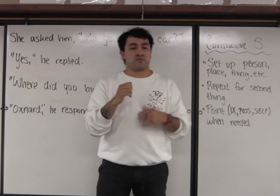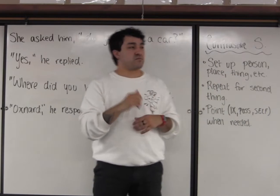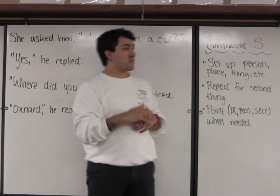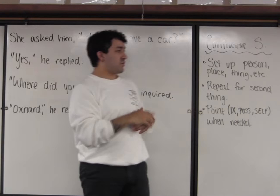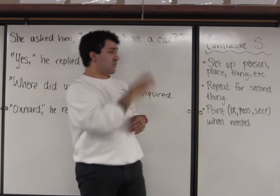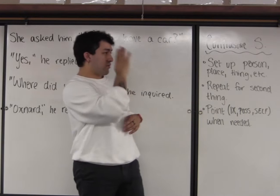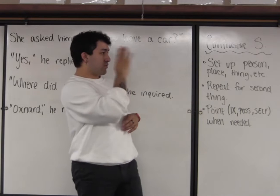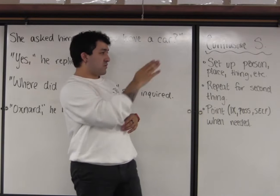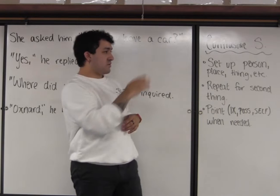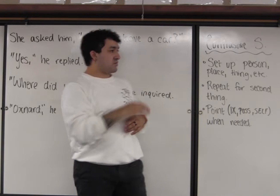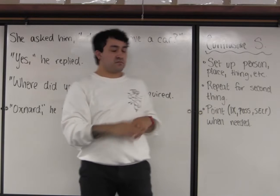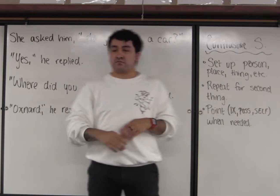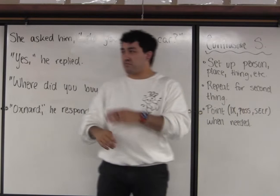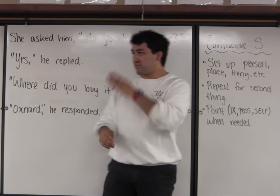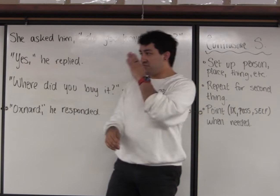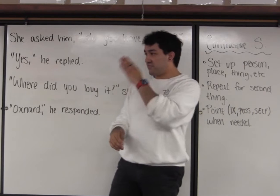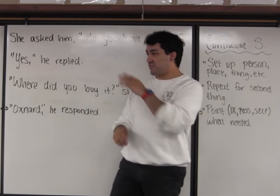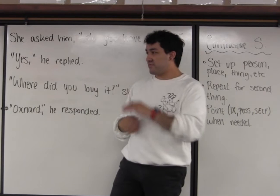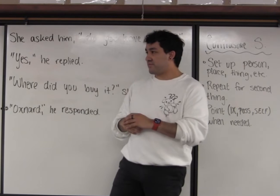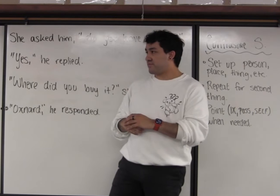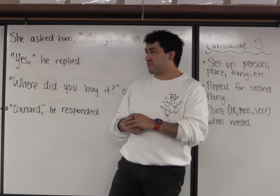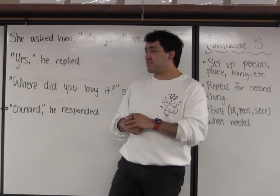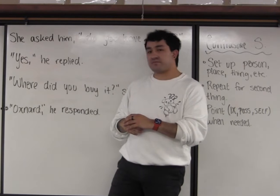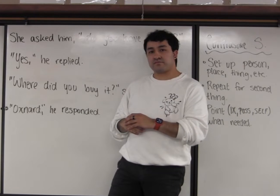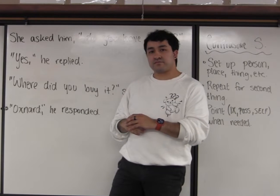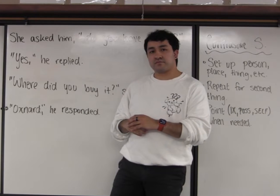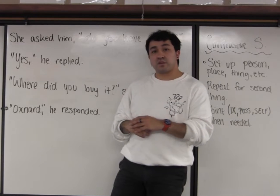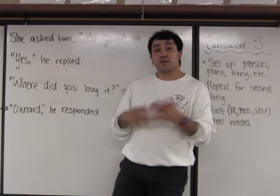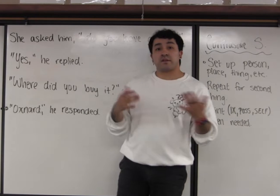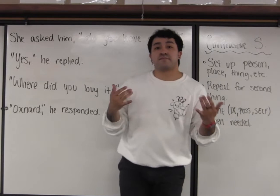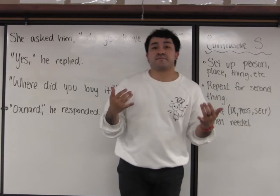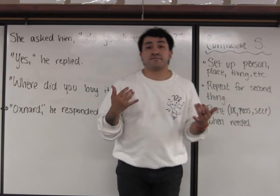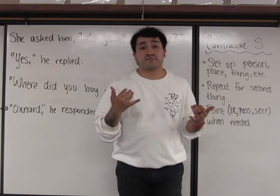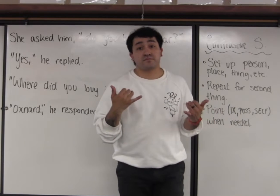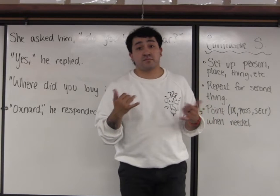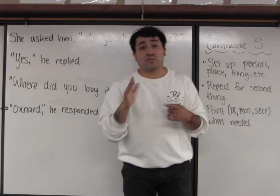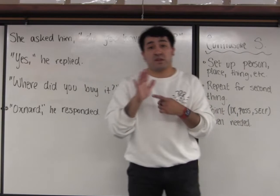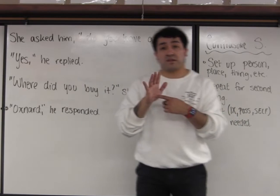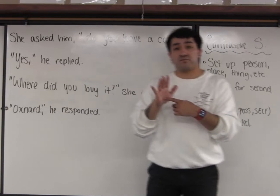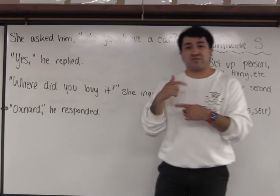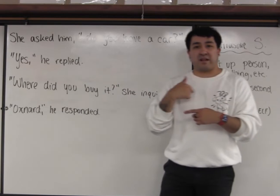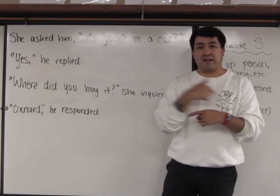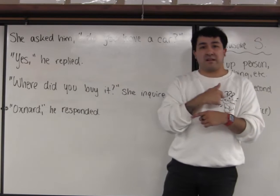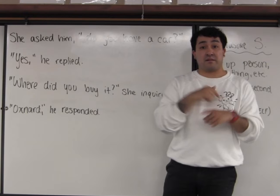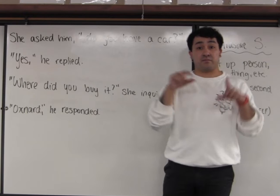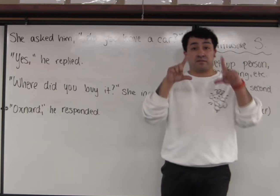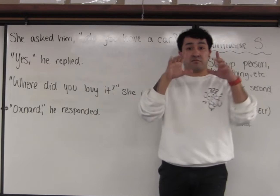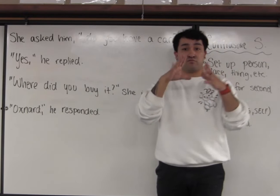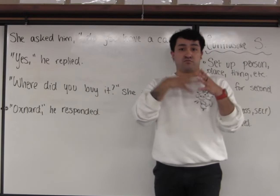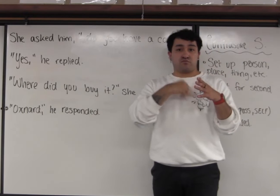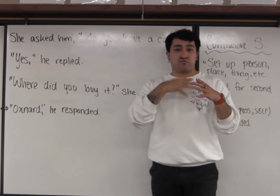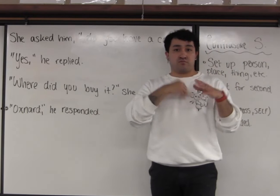calling role shifting facing inwards, right? So we have a few